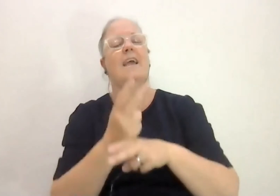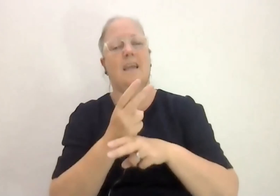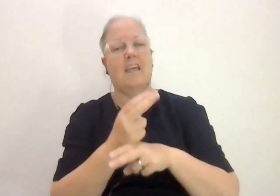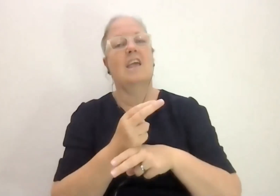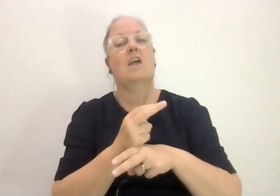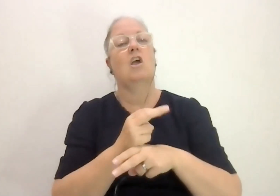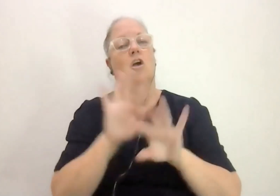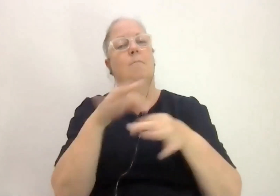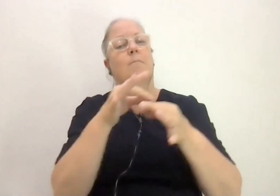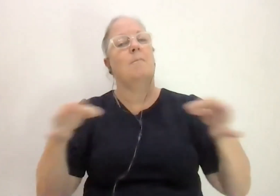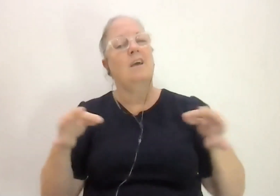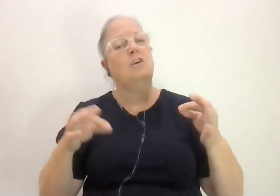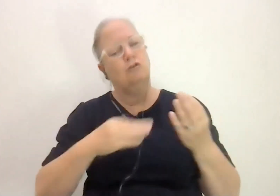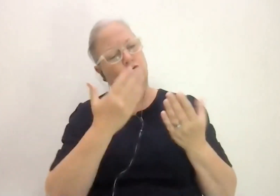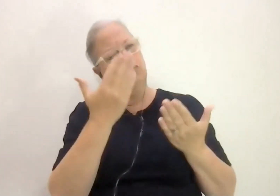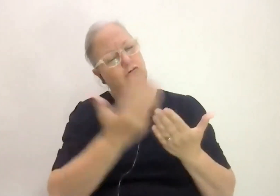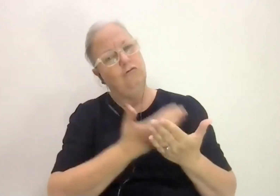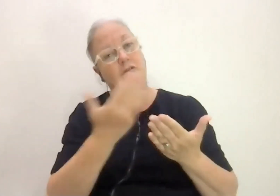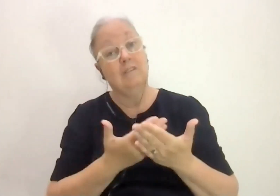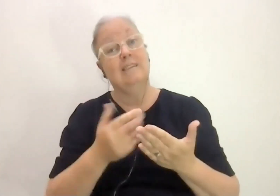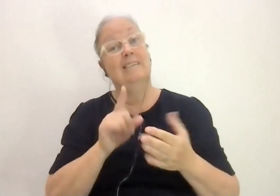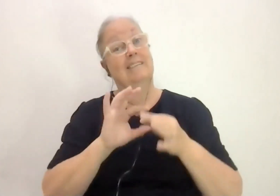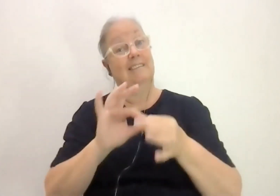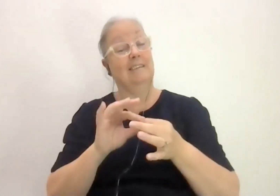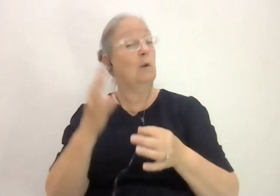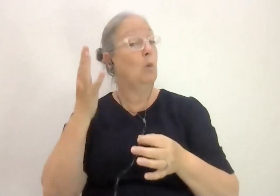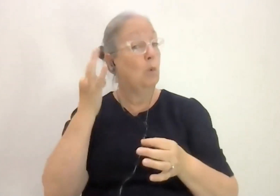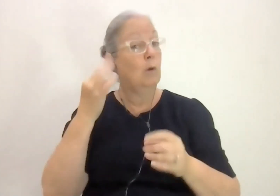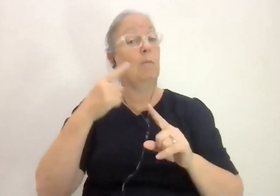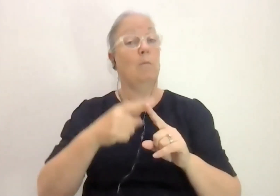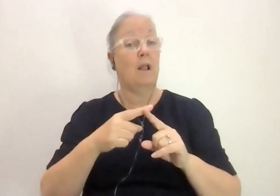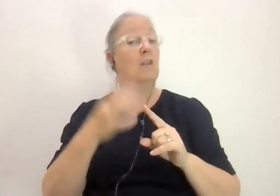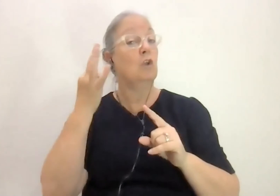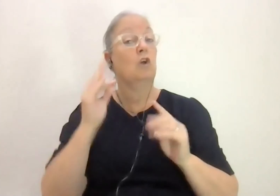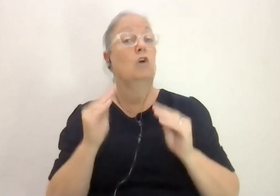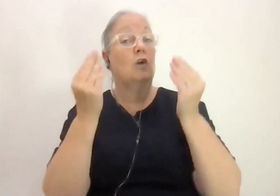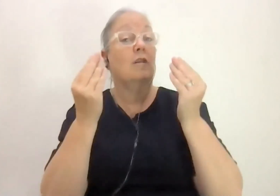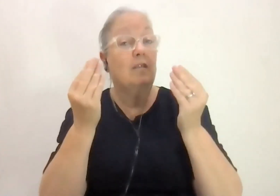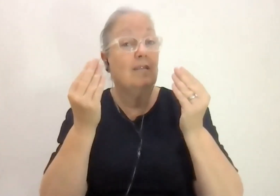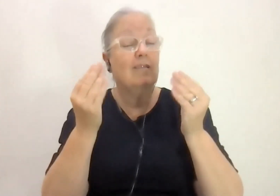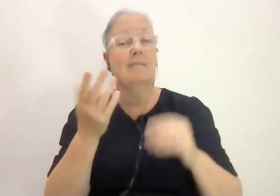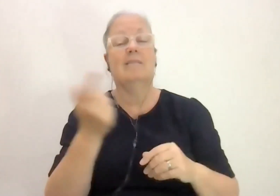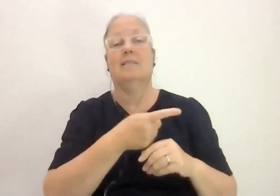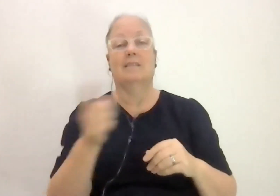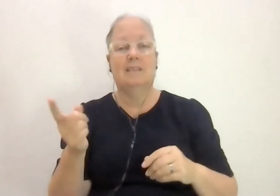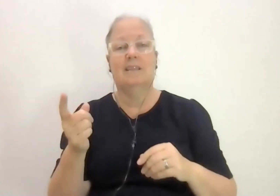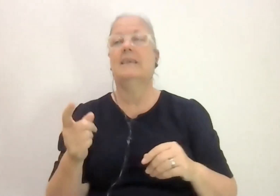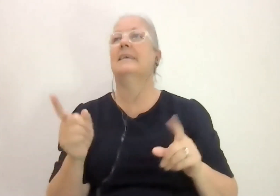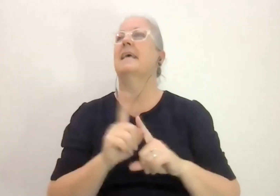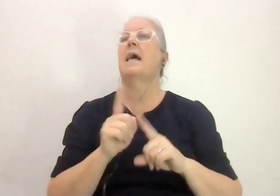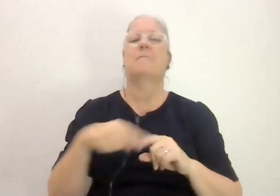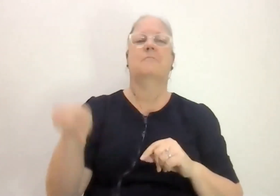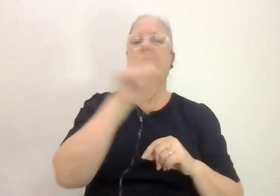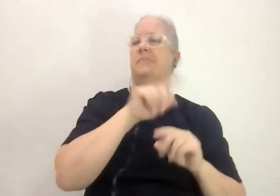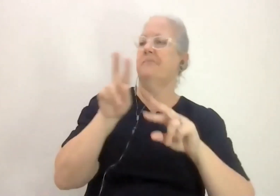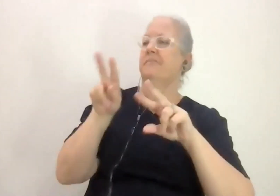Especially when it comes to women and girls, it's a highly sensitive issue, and they feel highly stigmatized when they are seeking maybe